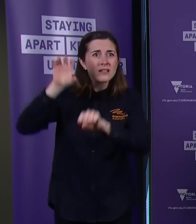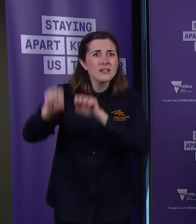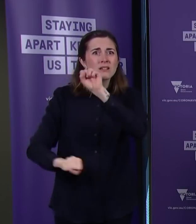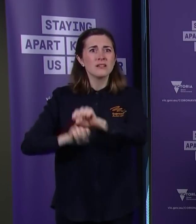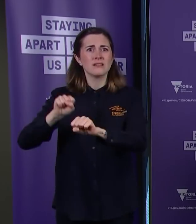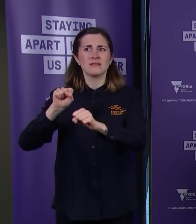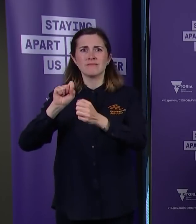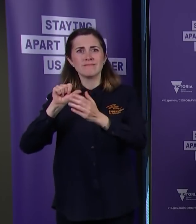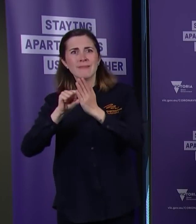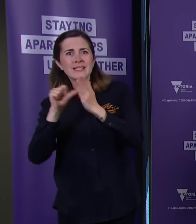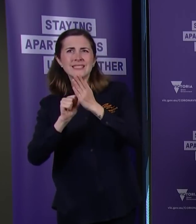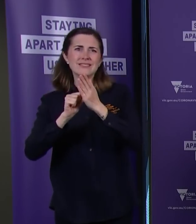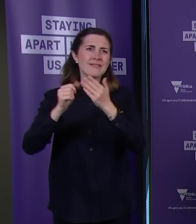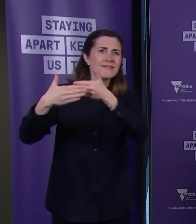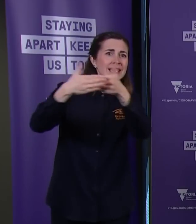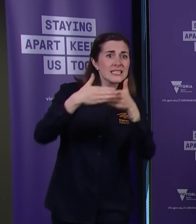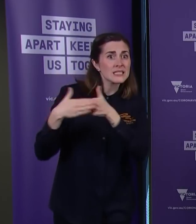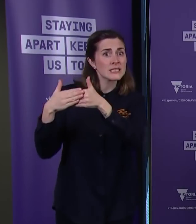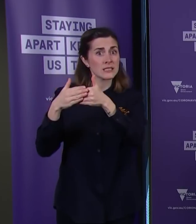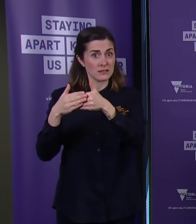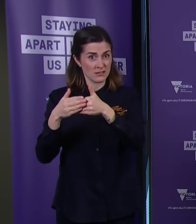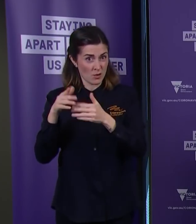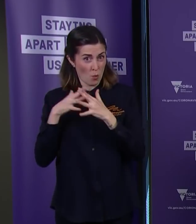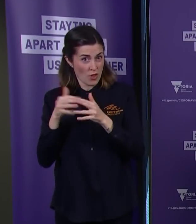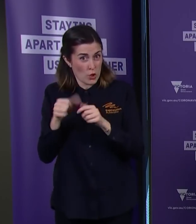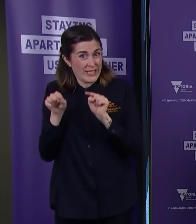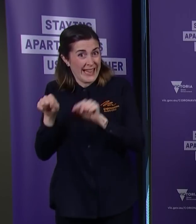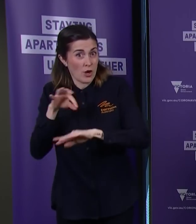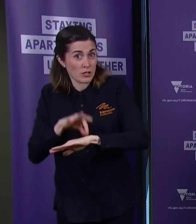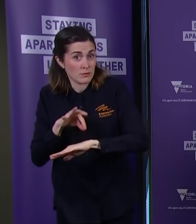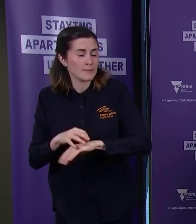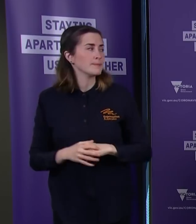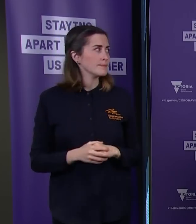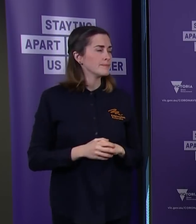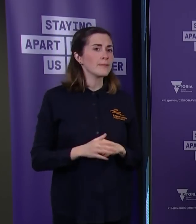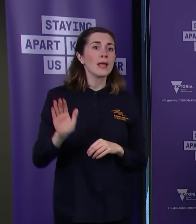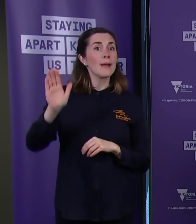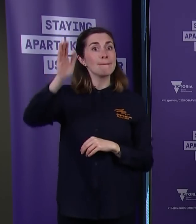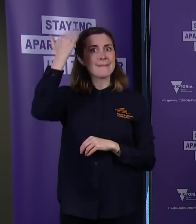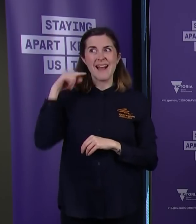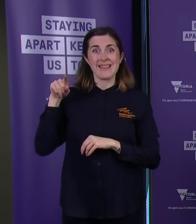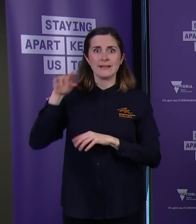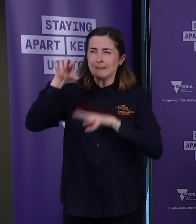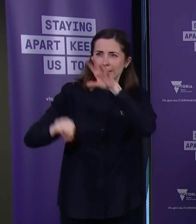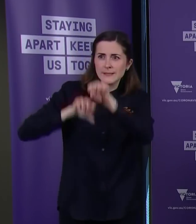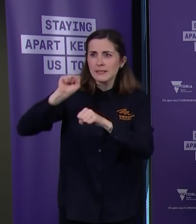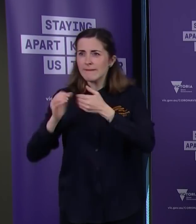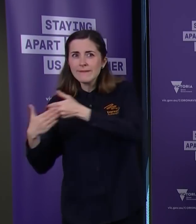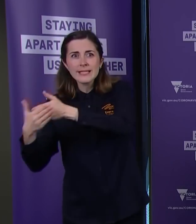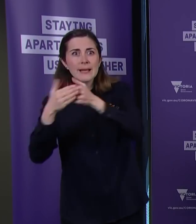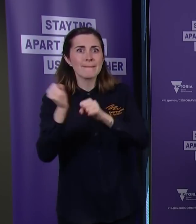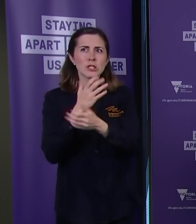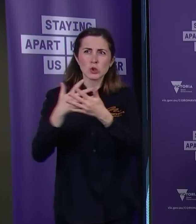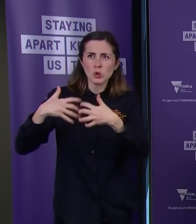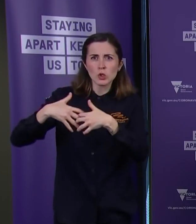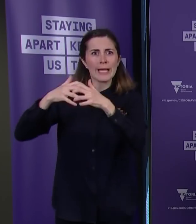around ICU and ventilator capacity. Fortunately, that has not been necessary to